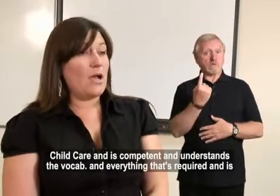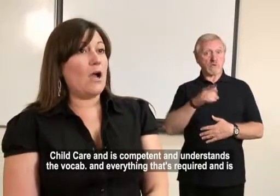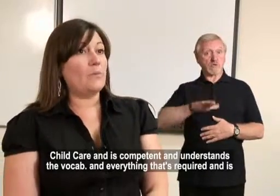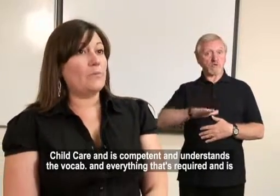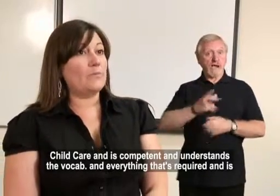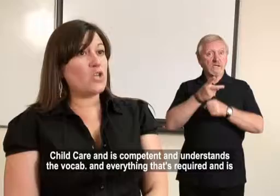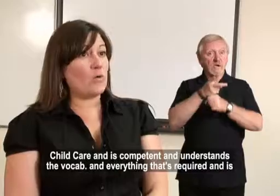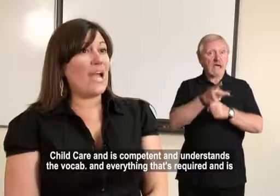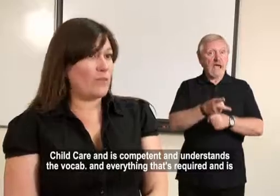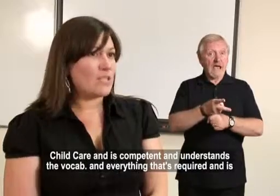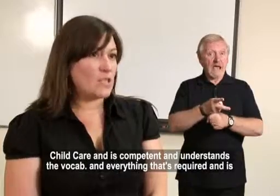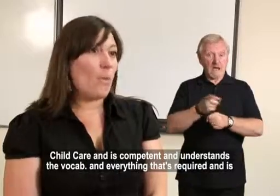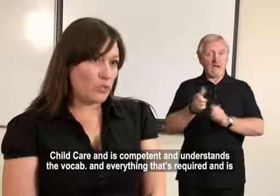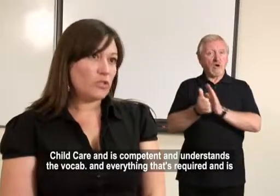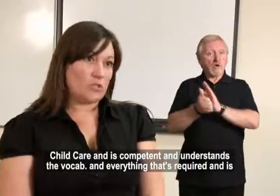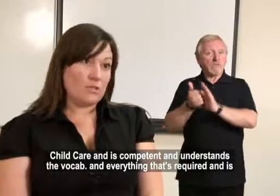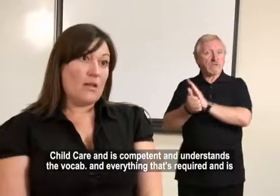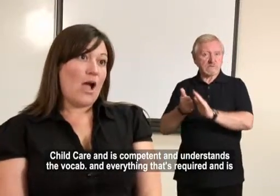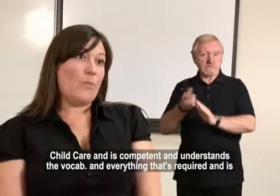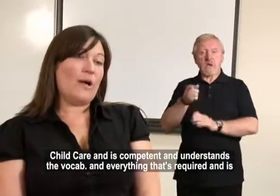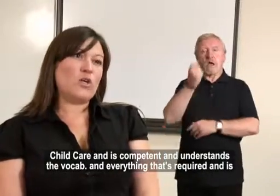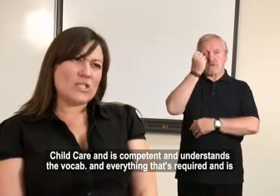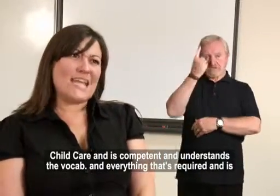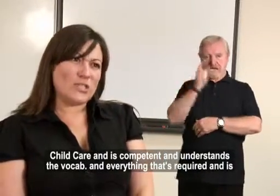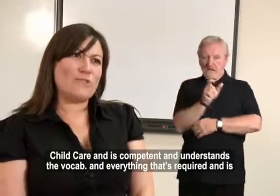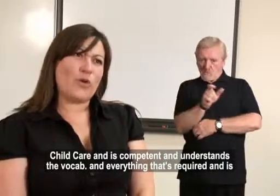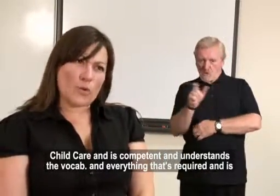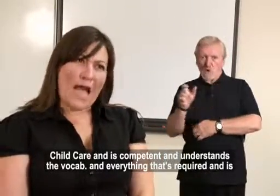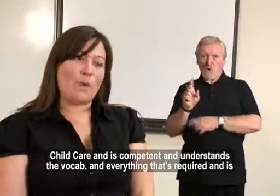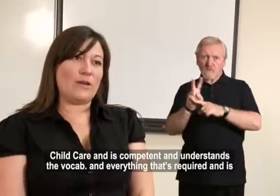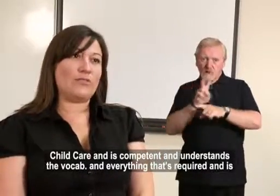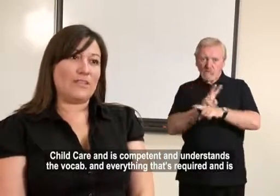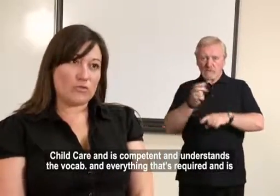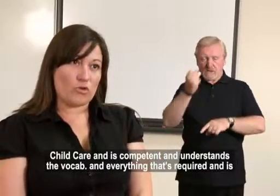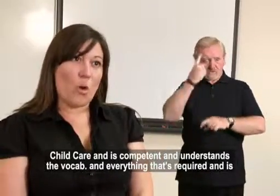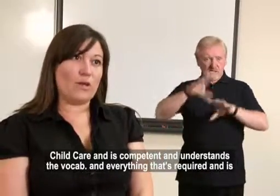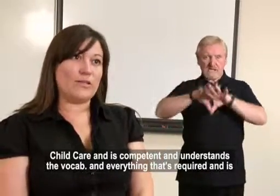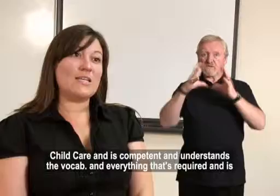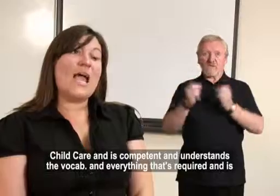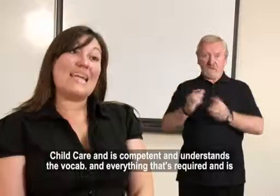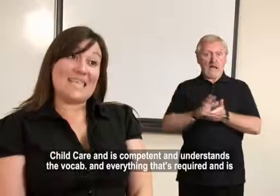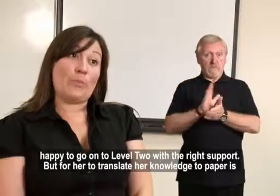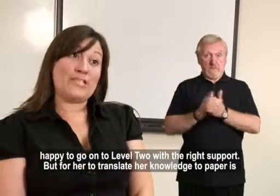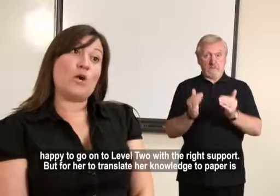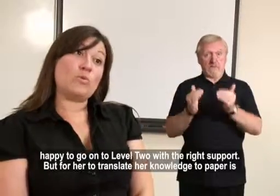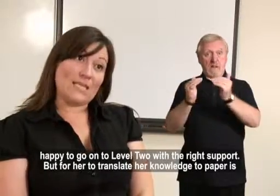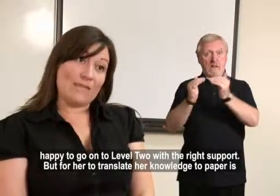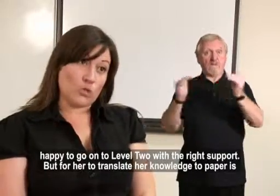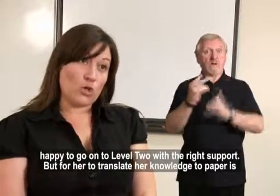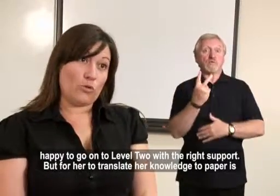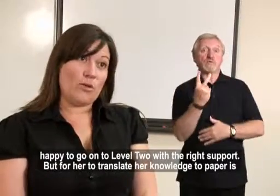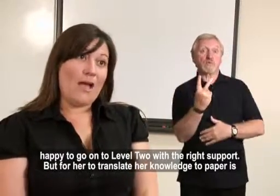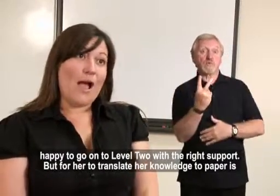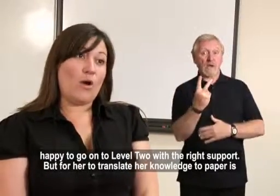1 childcare and is competent and understands the vocab and everything that's required, and is happy to go on to